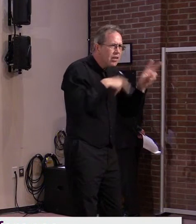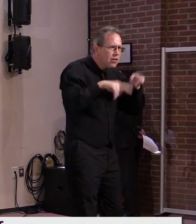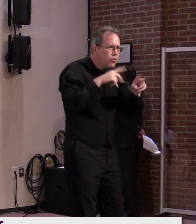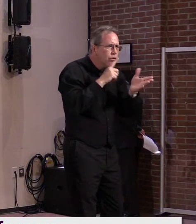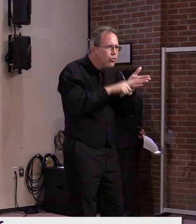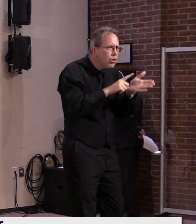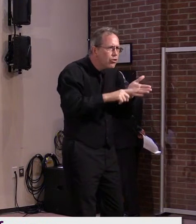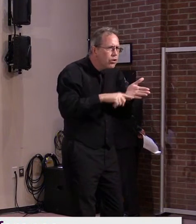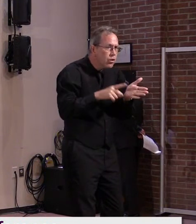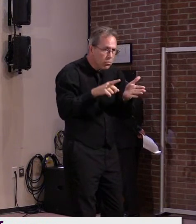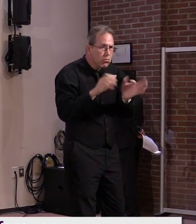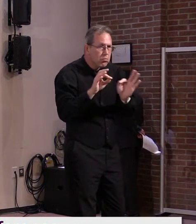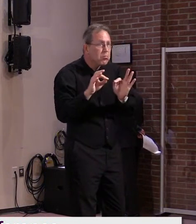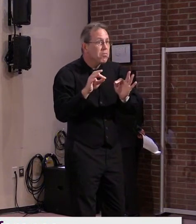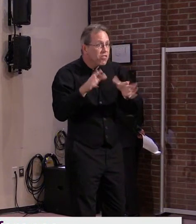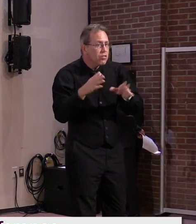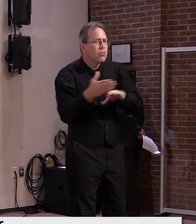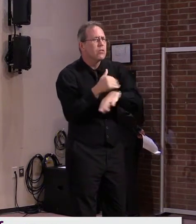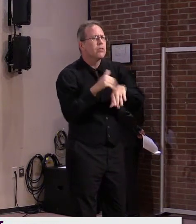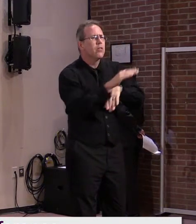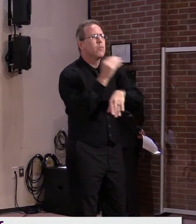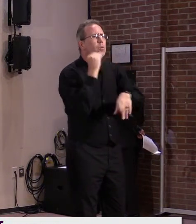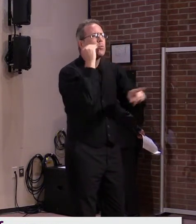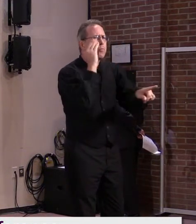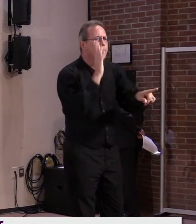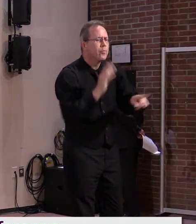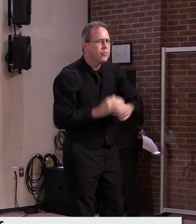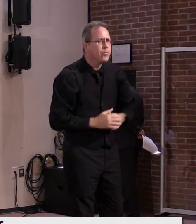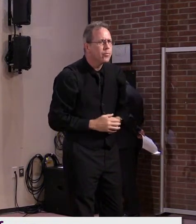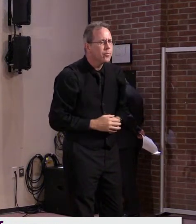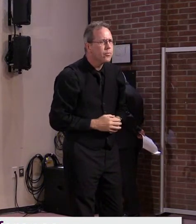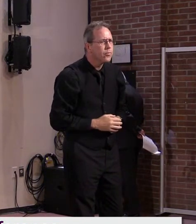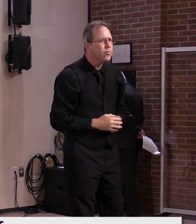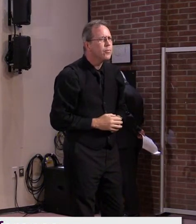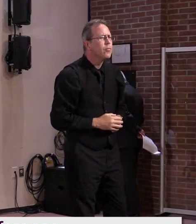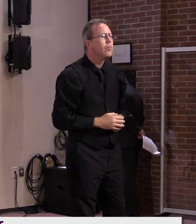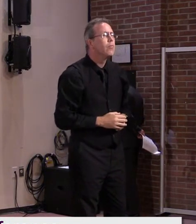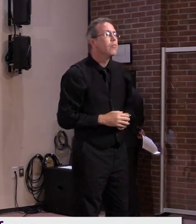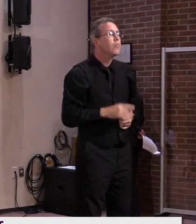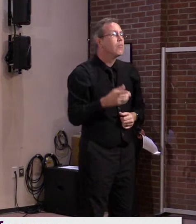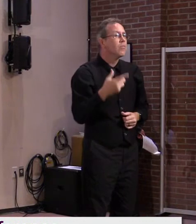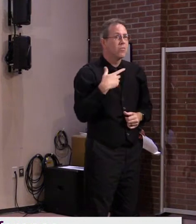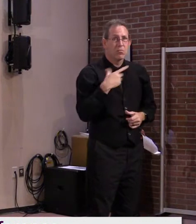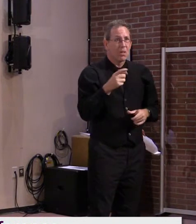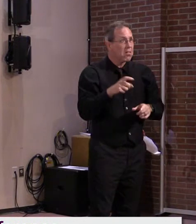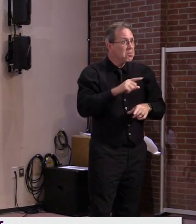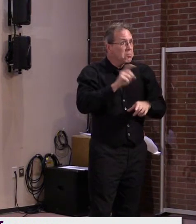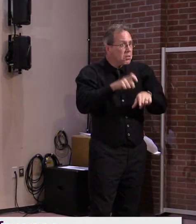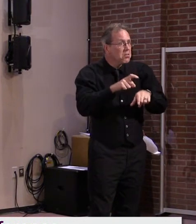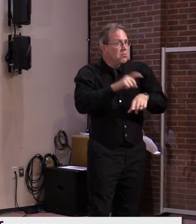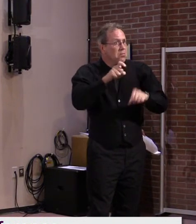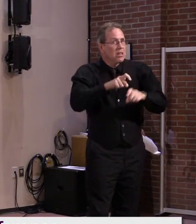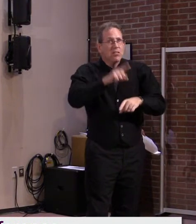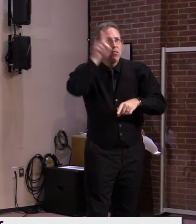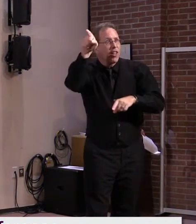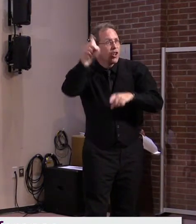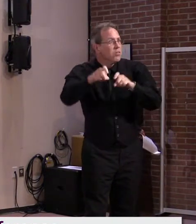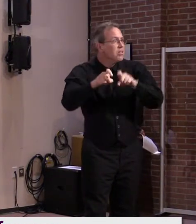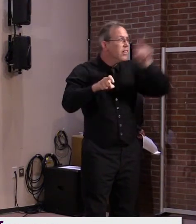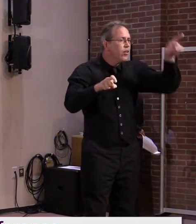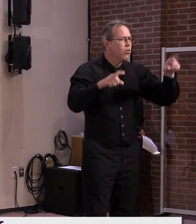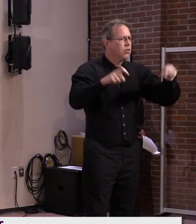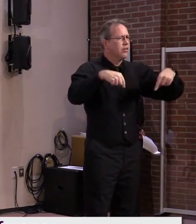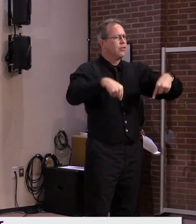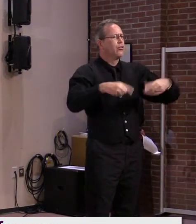and will alleviate some of the need to travel to our testing centers. We're currently working on specific recommendations for